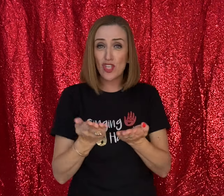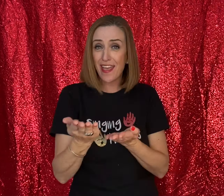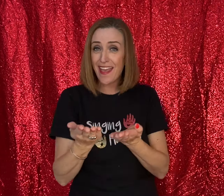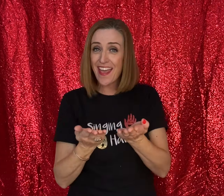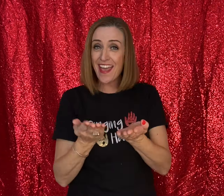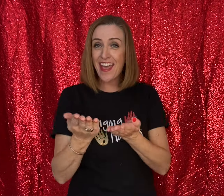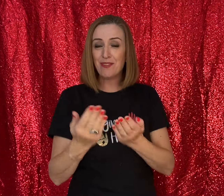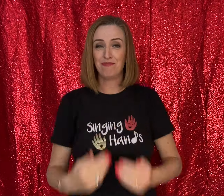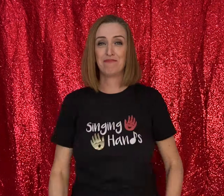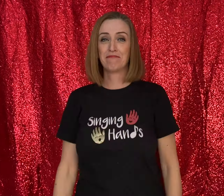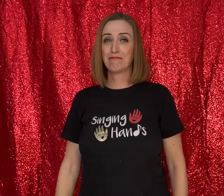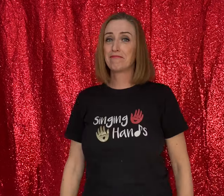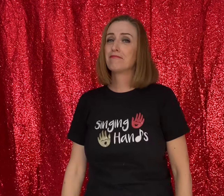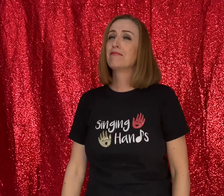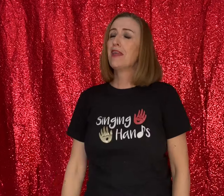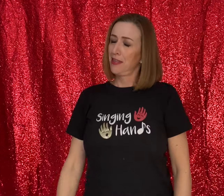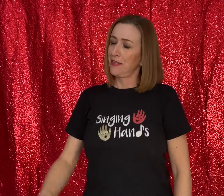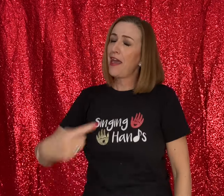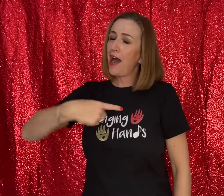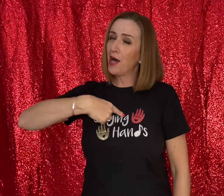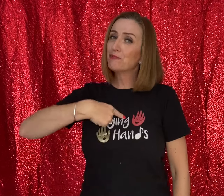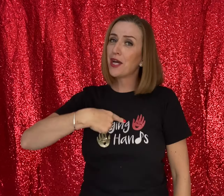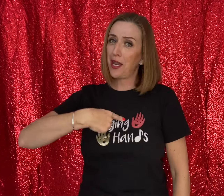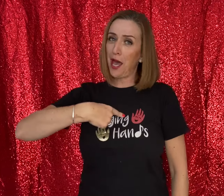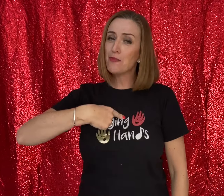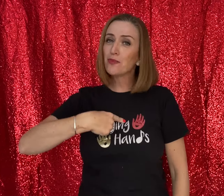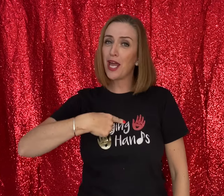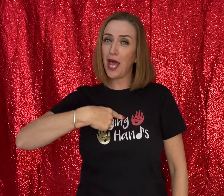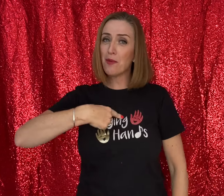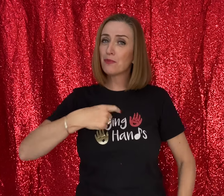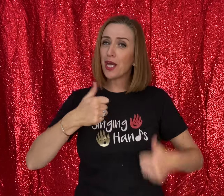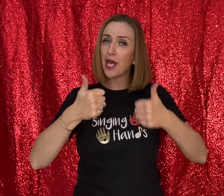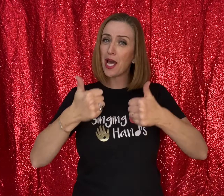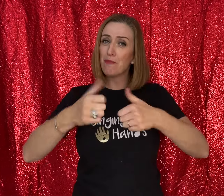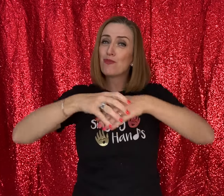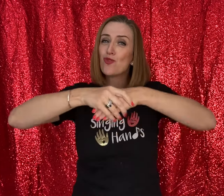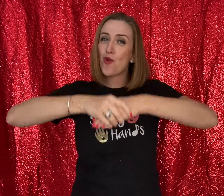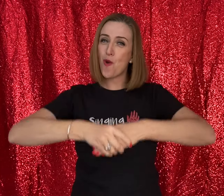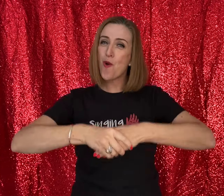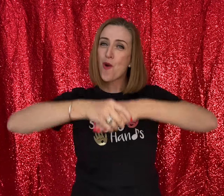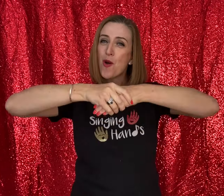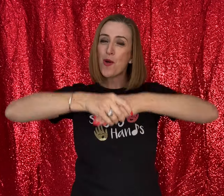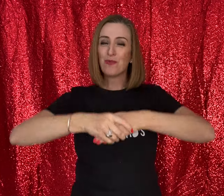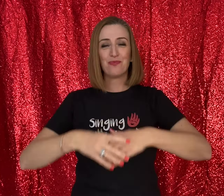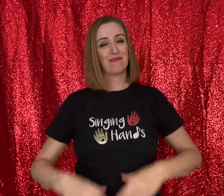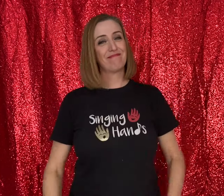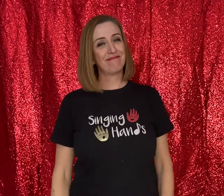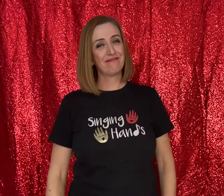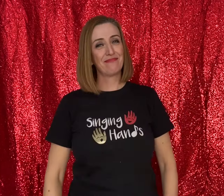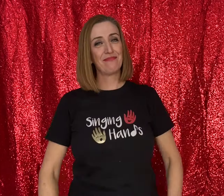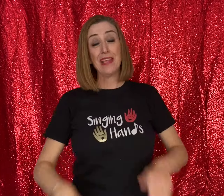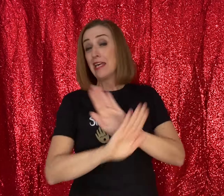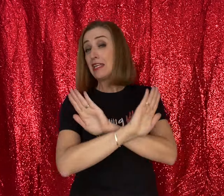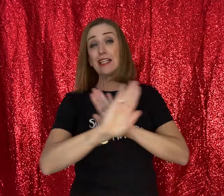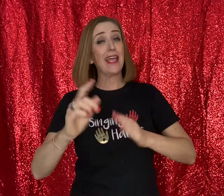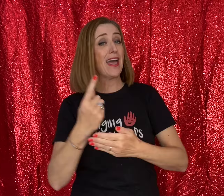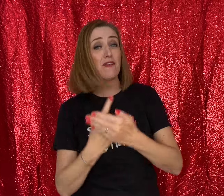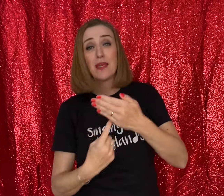share. Yeah, I'm gonna come through. You'll never be